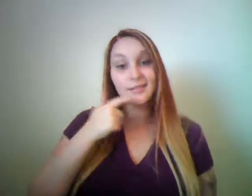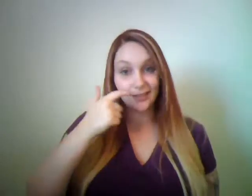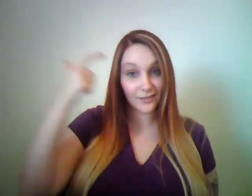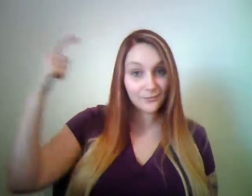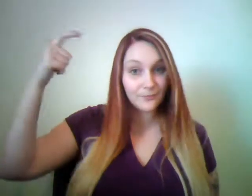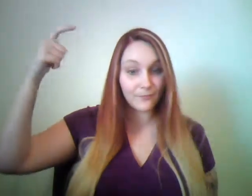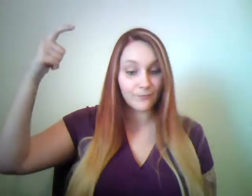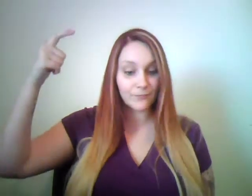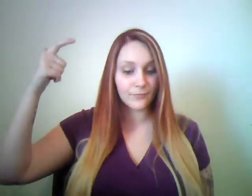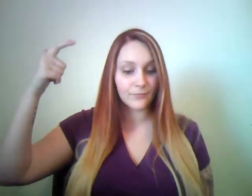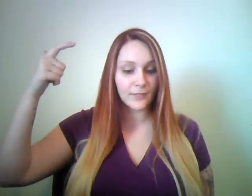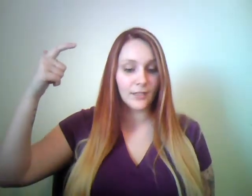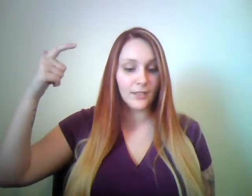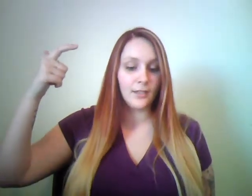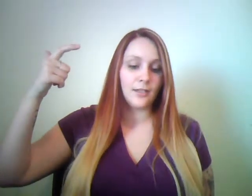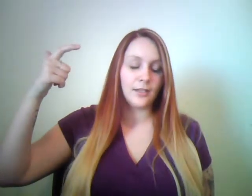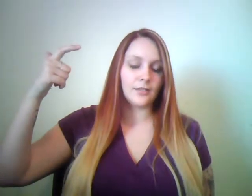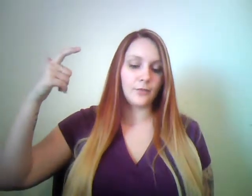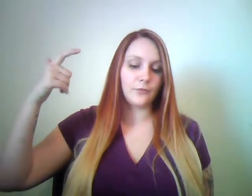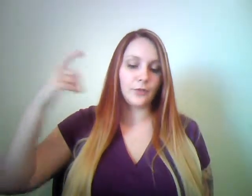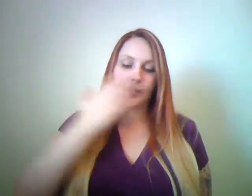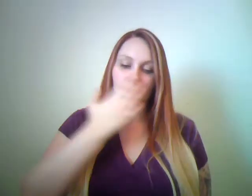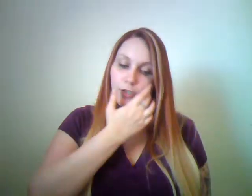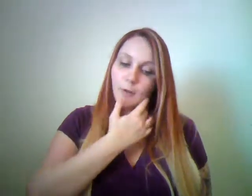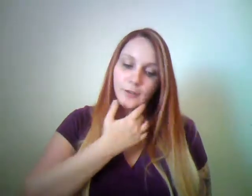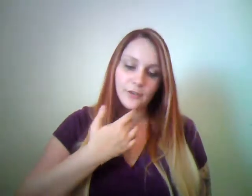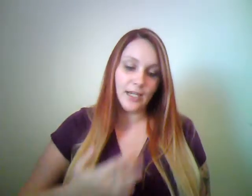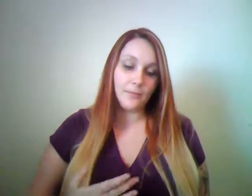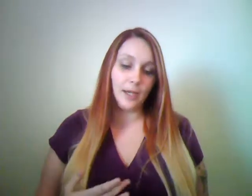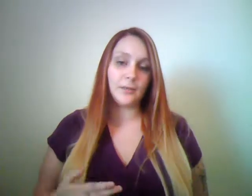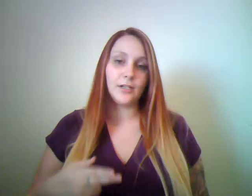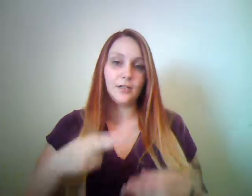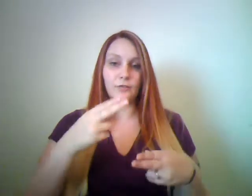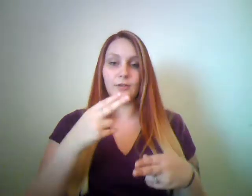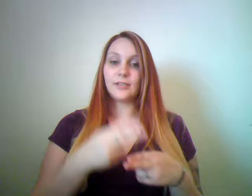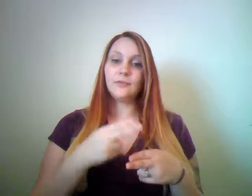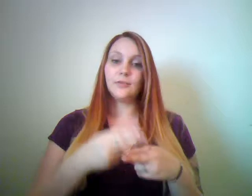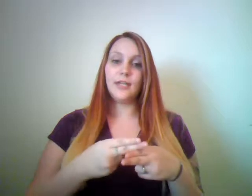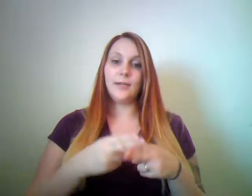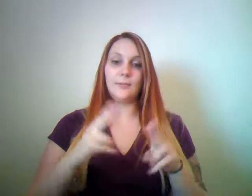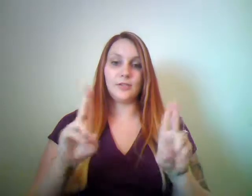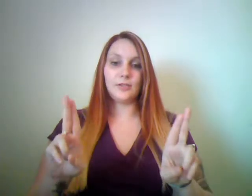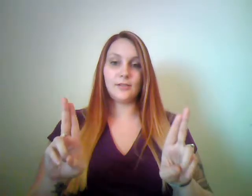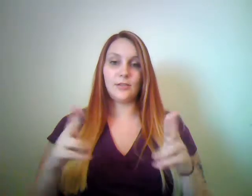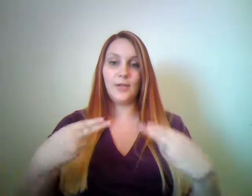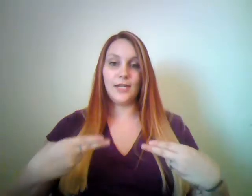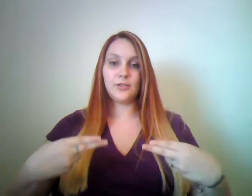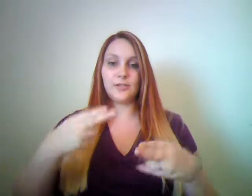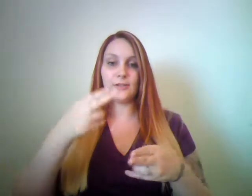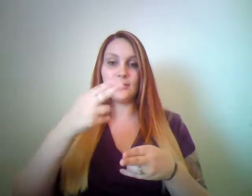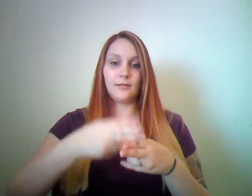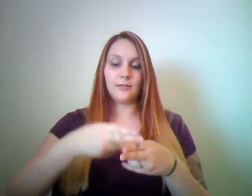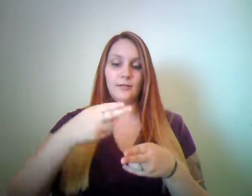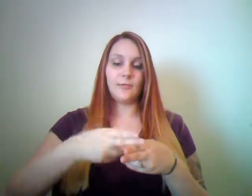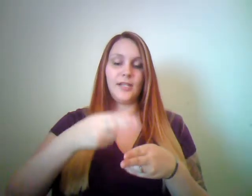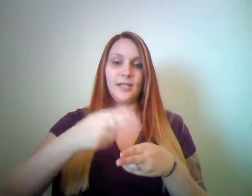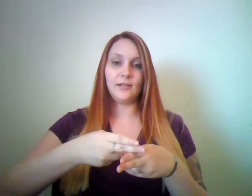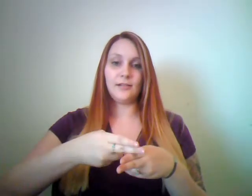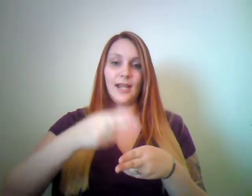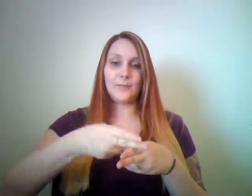sing. So for no other name, I'm going to do the sign for name, which is 2 H's, dominant hand taps